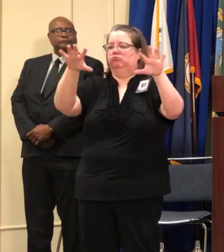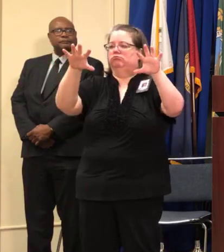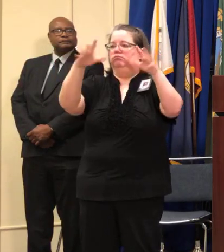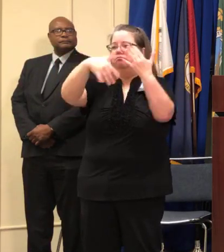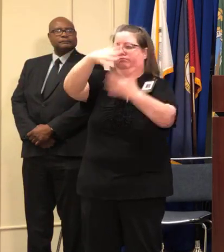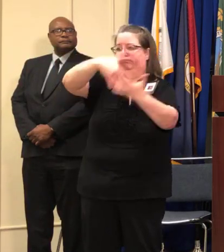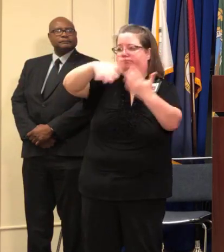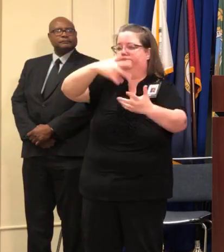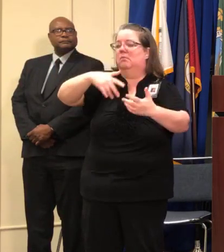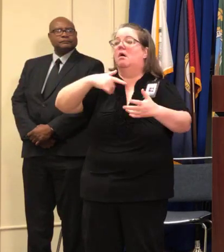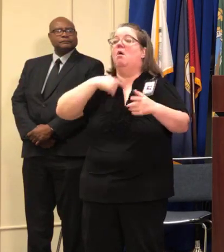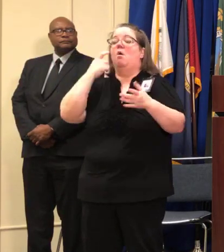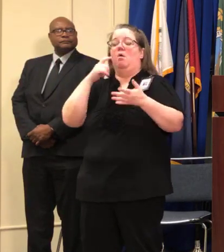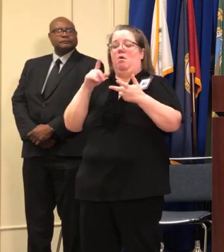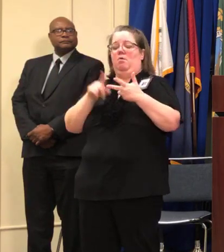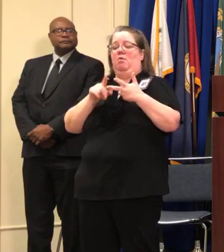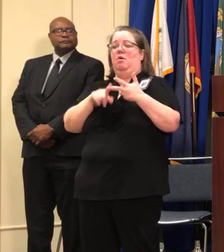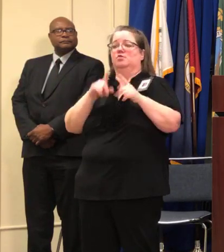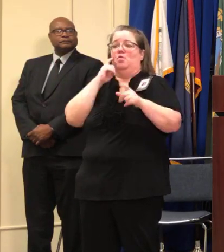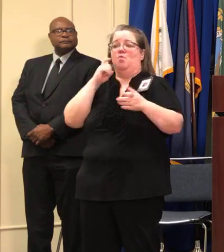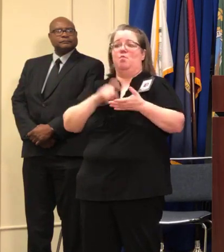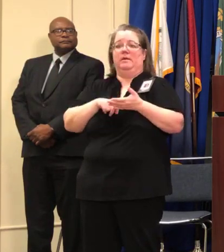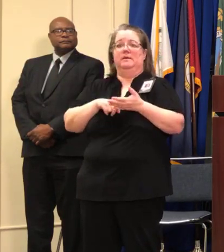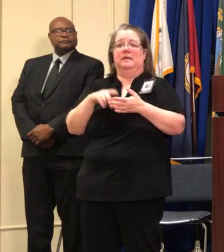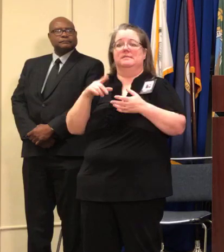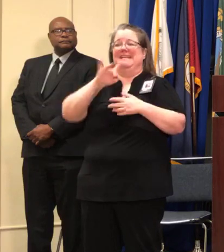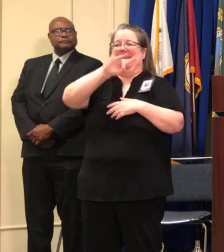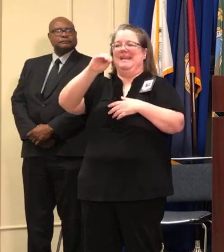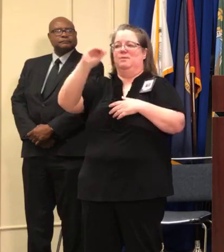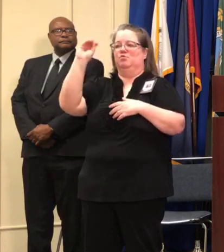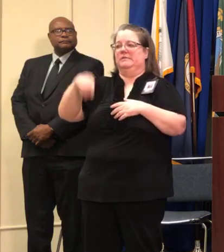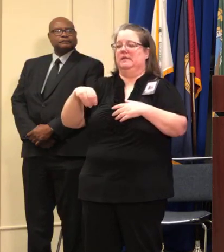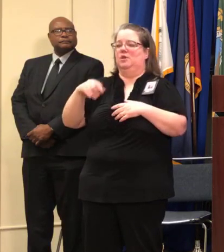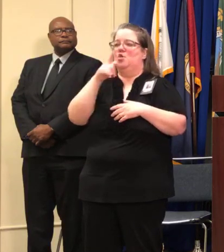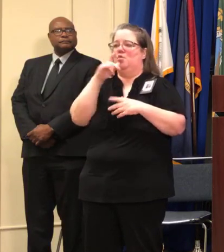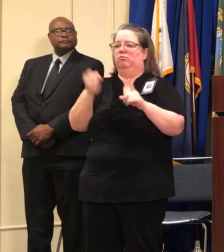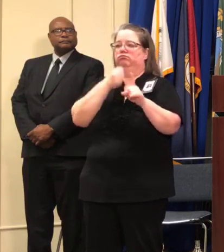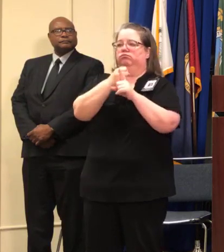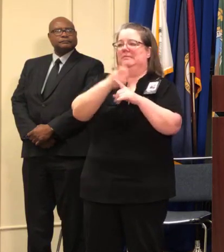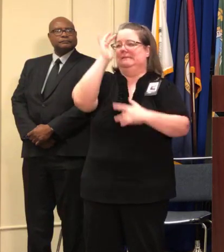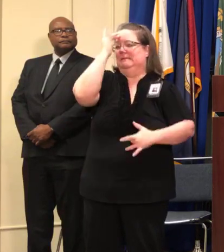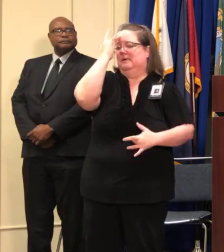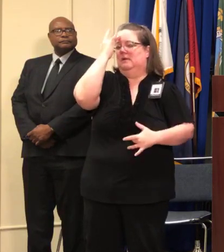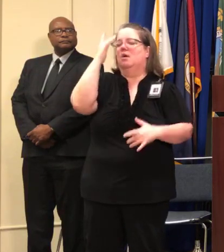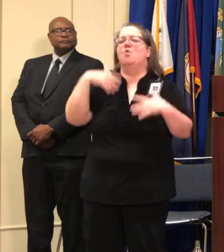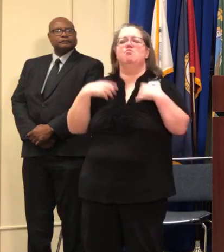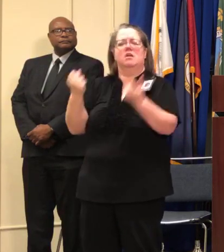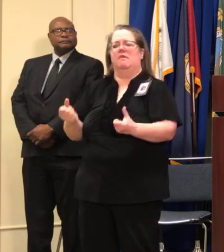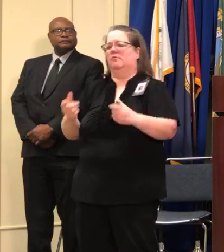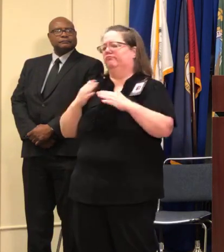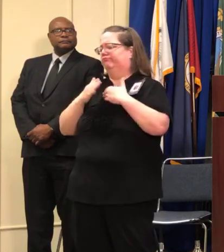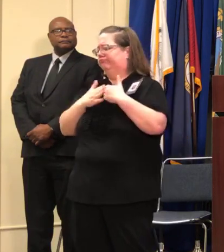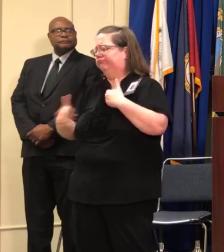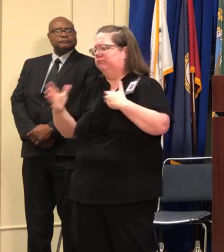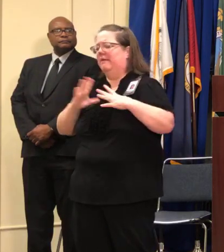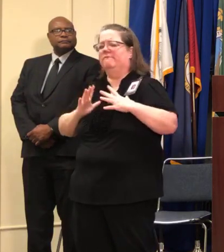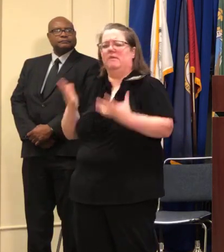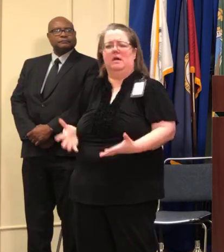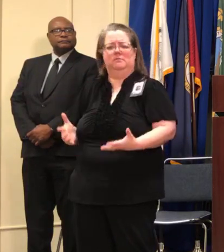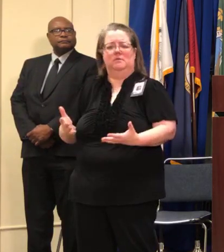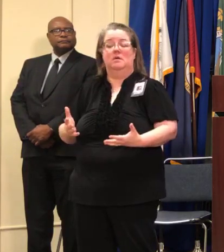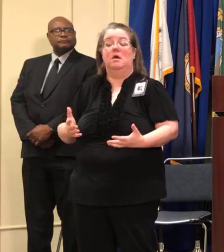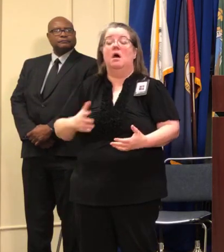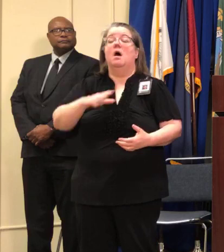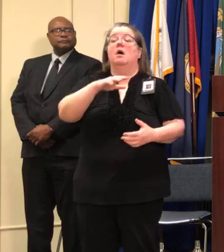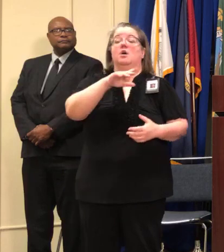And then also recognizing that 80% of the people who become infected recover and do quite well. You have another